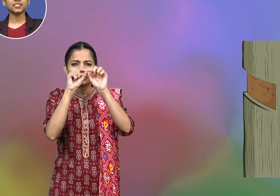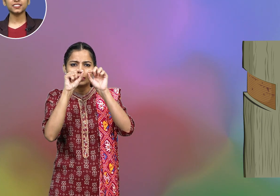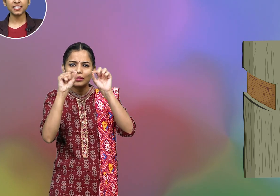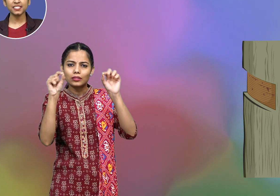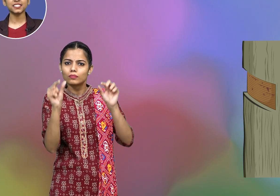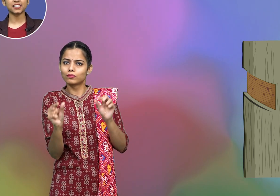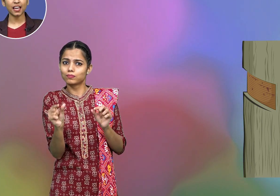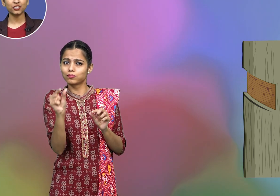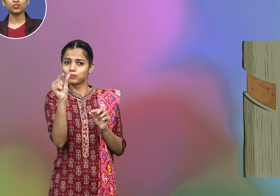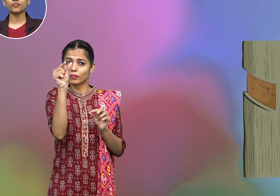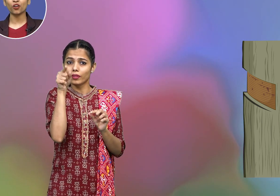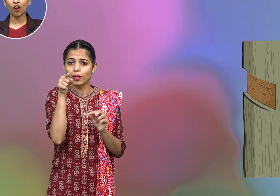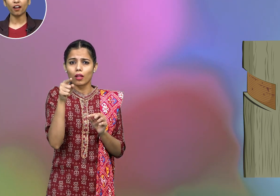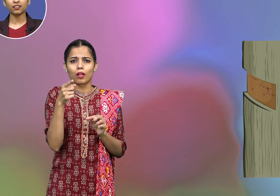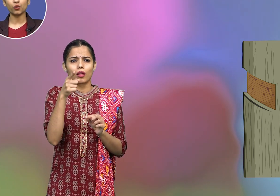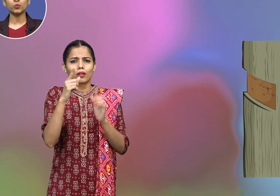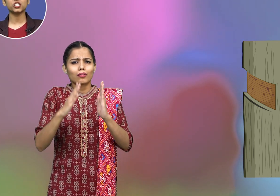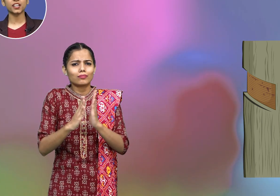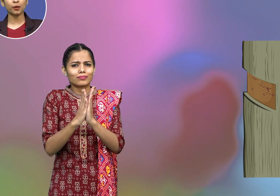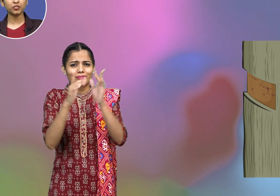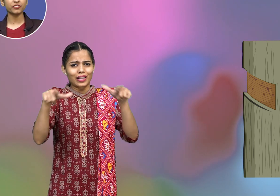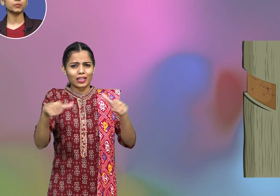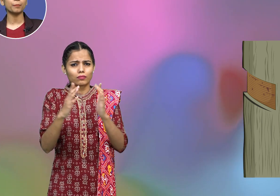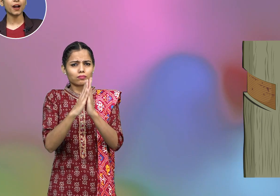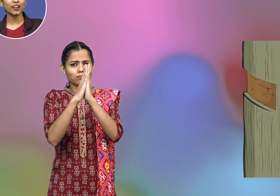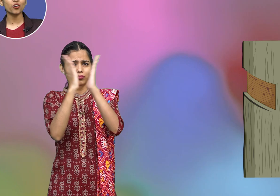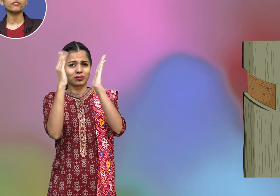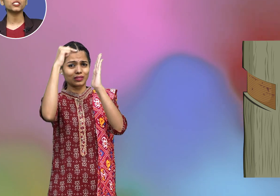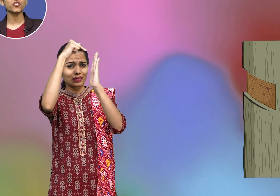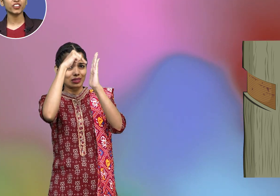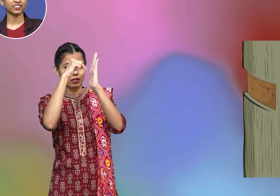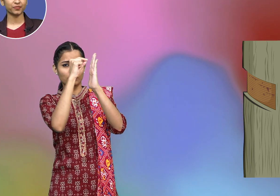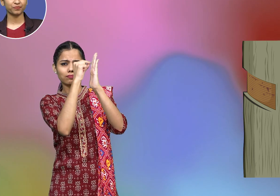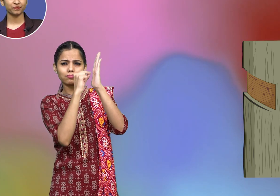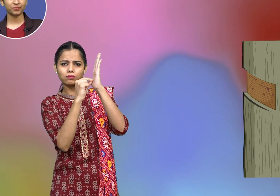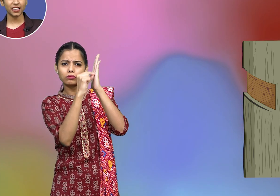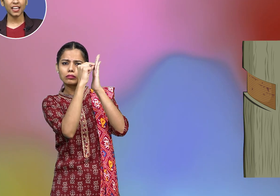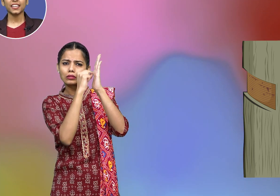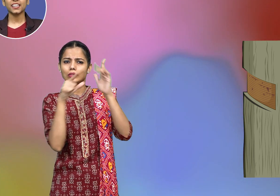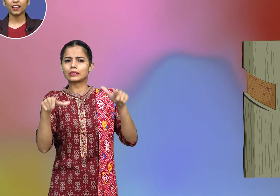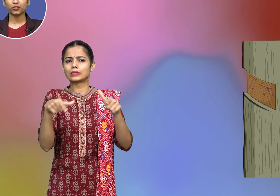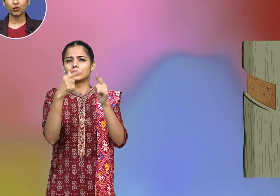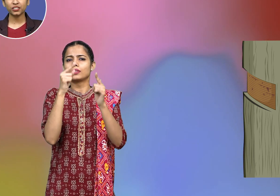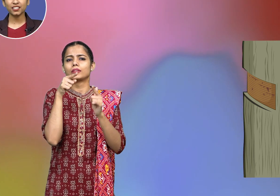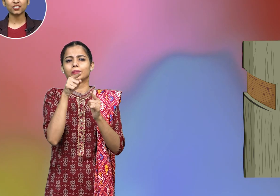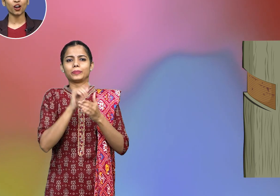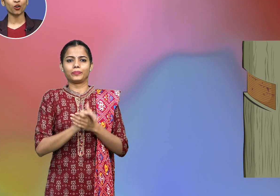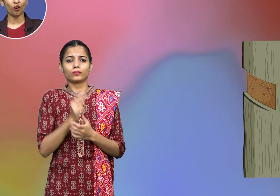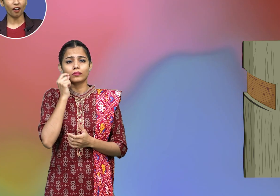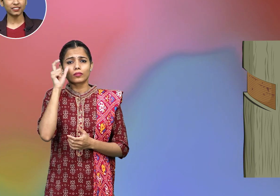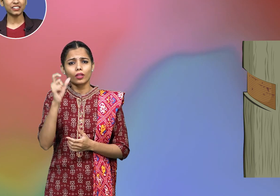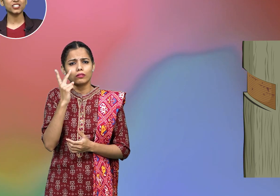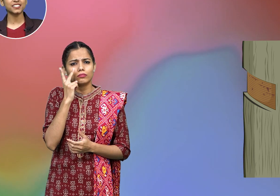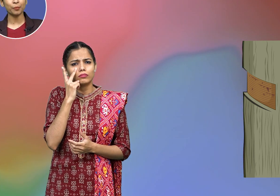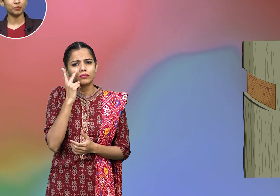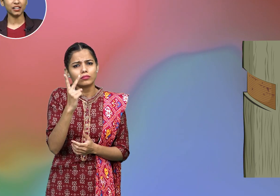observed the thin slice of cork which comes from the bark of a tree. He had noticed a